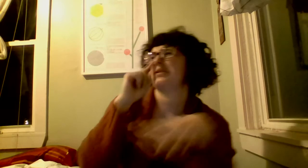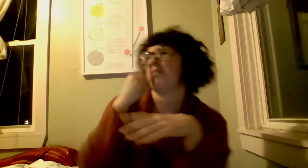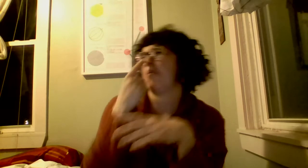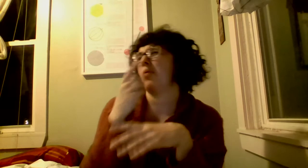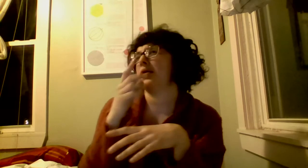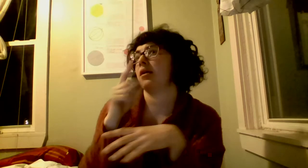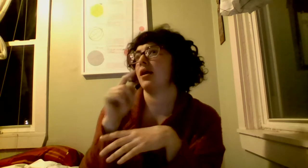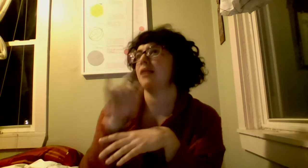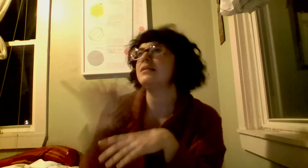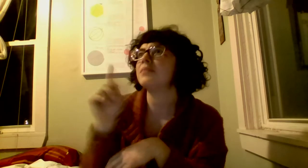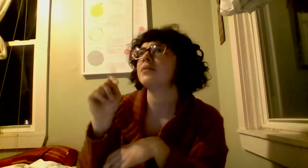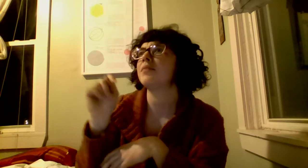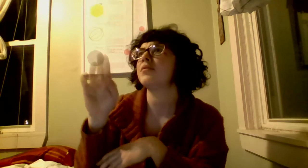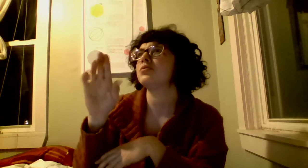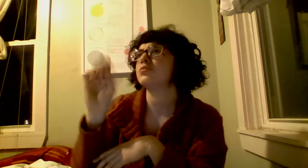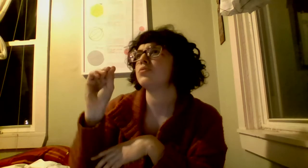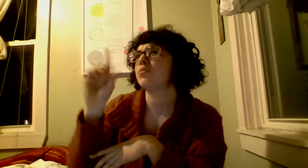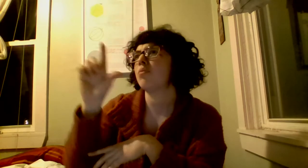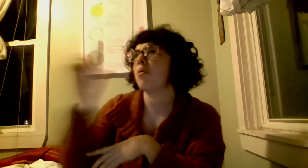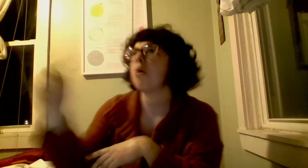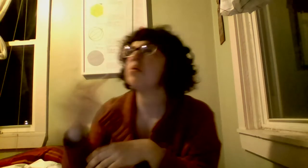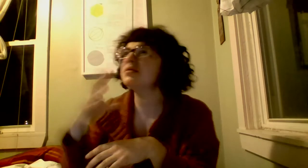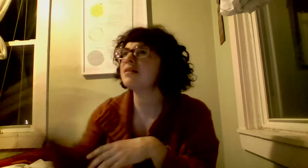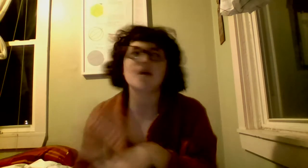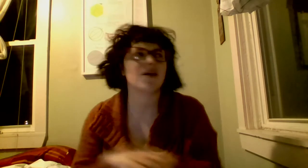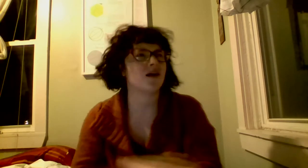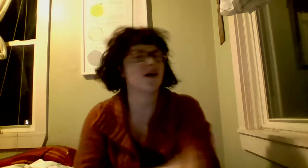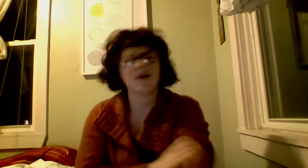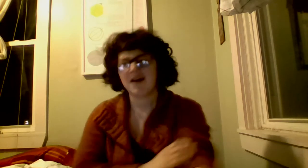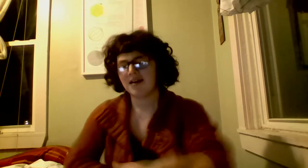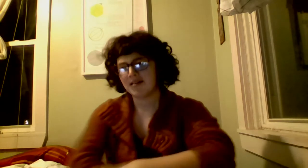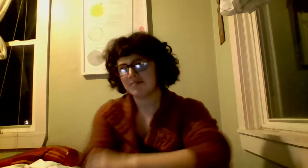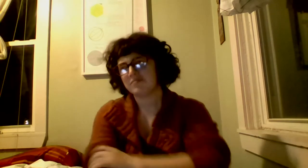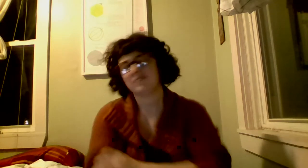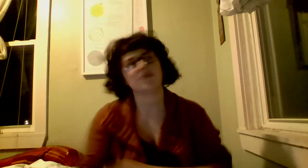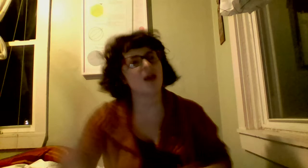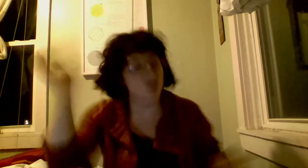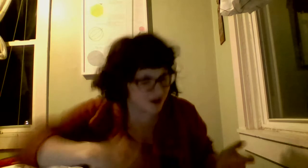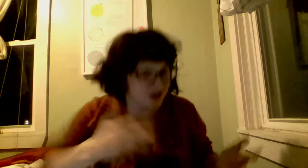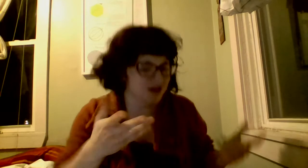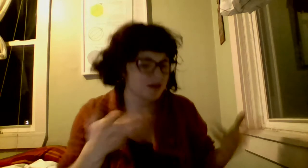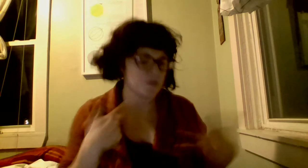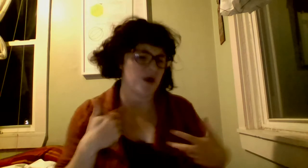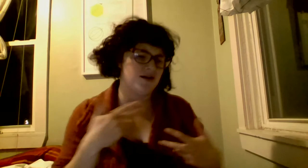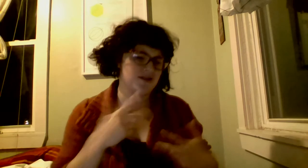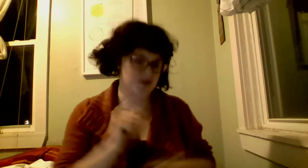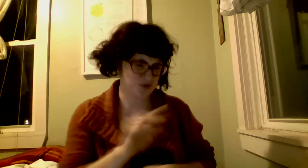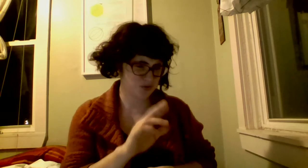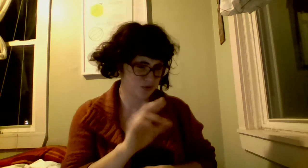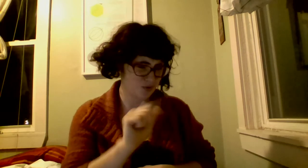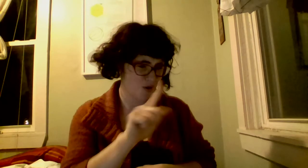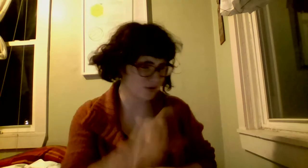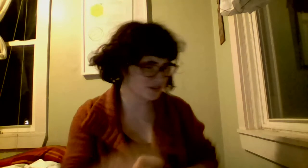said, come on, don't tell me you're frightened of trolls. When I was your age, I dealt with trolls all the time. Those creatures are stupid, don't you